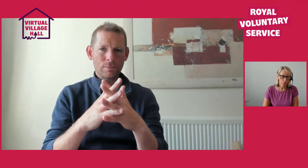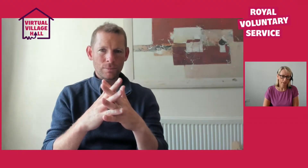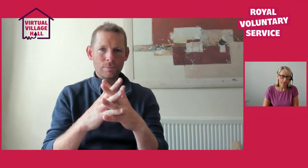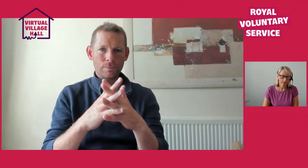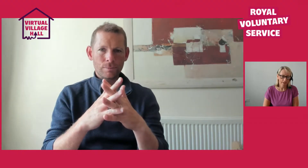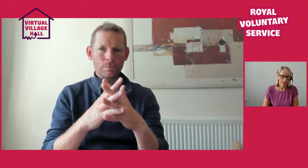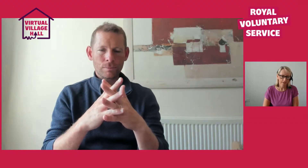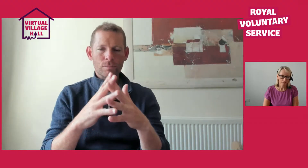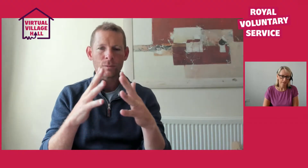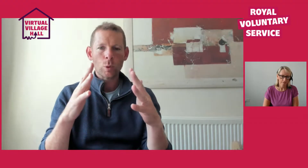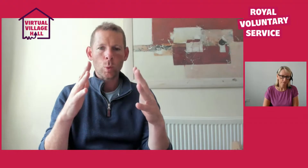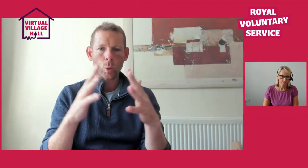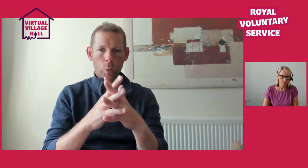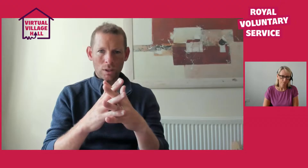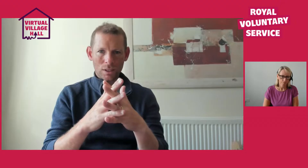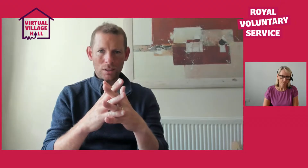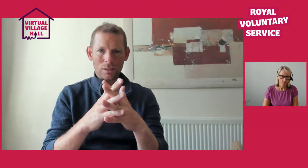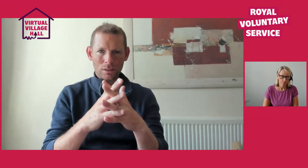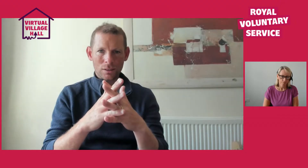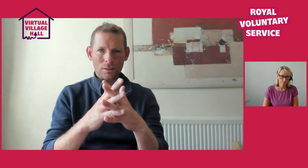W for week.